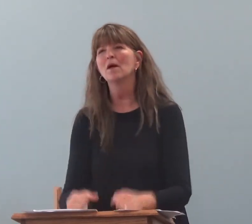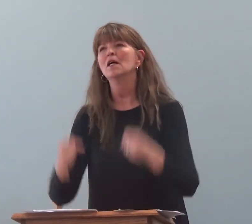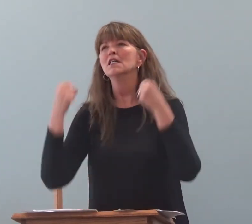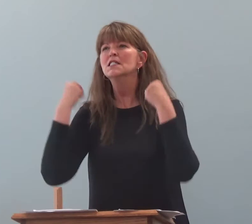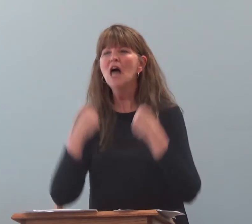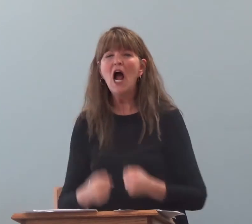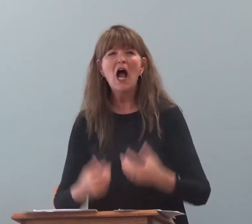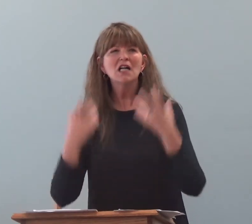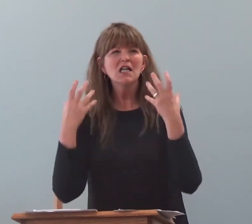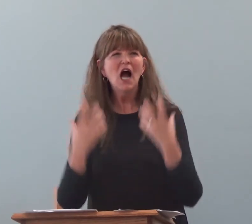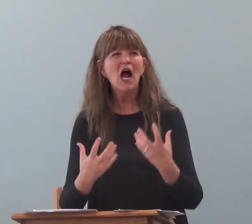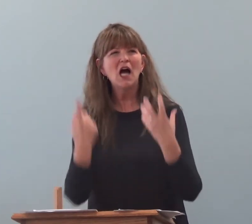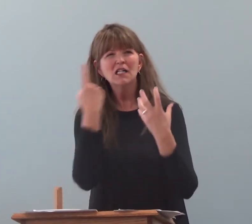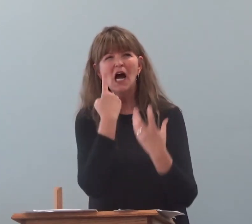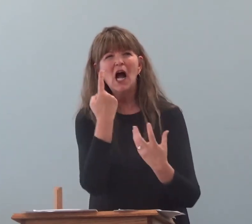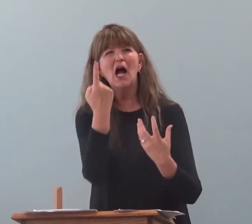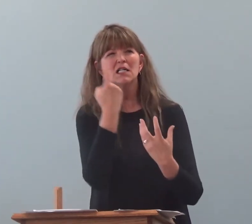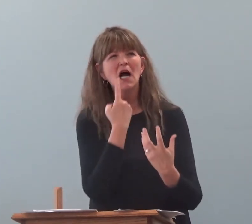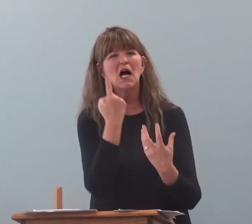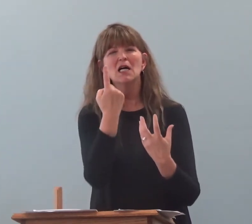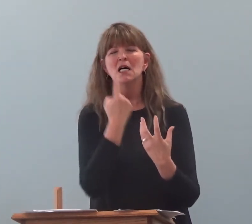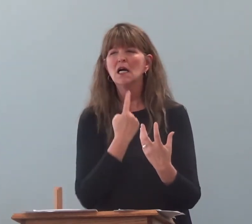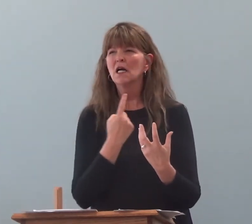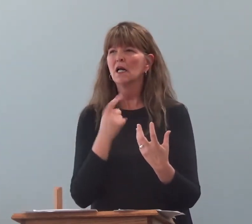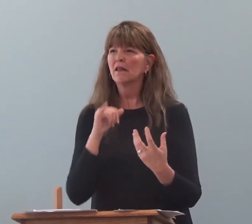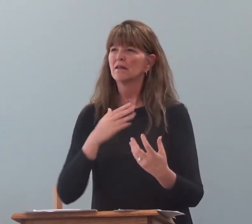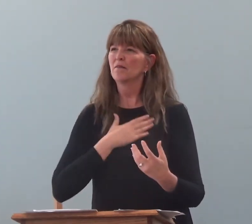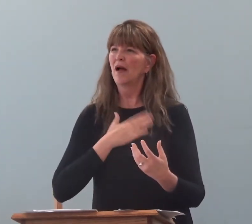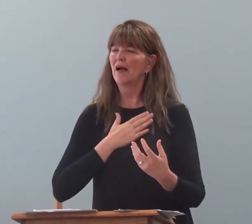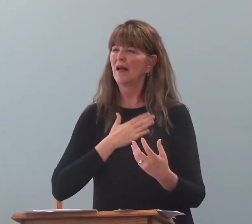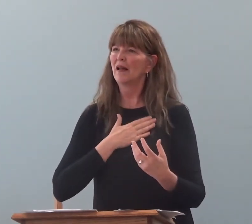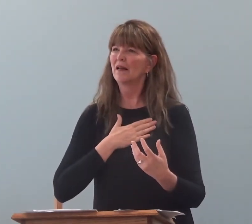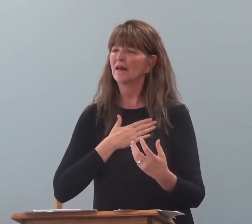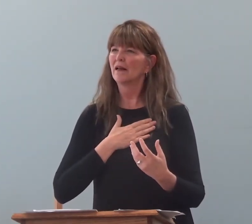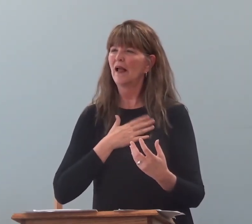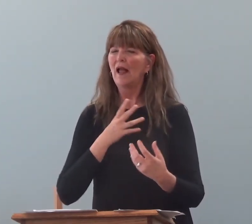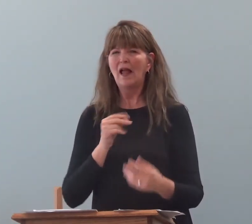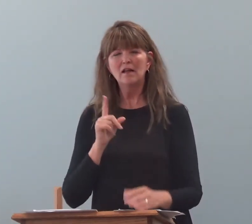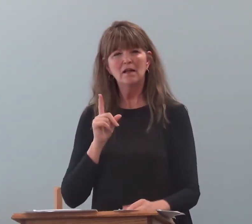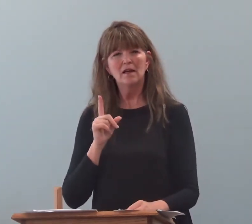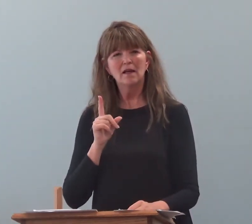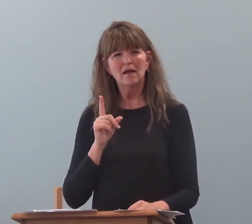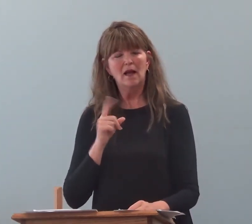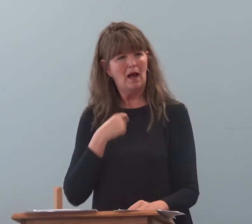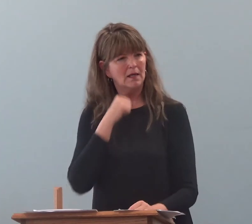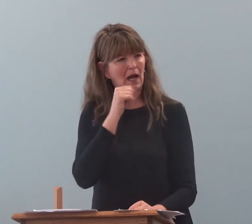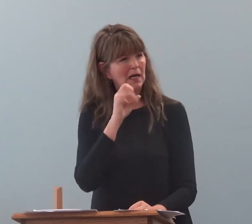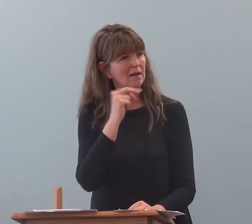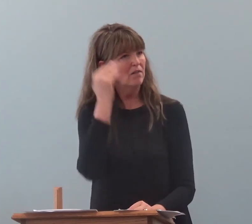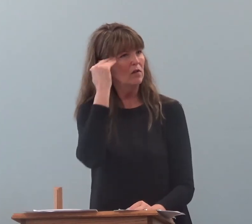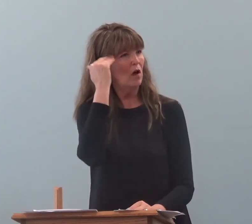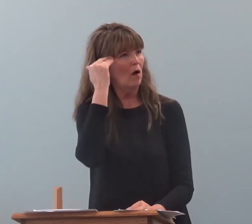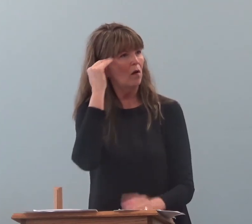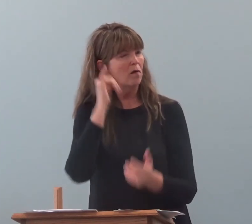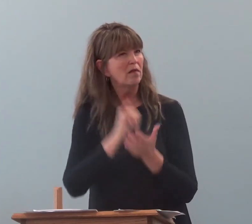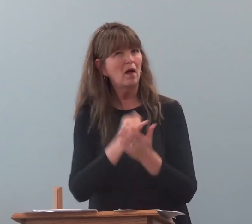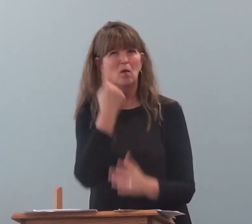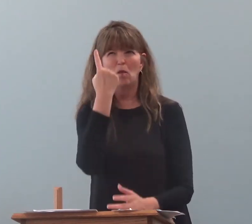not in good shape, yada, yada, yada, yada, yada. That's what my natural inclination is.